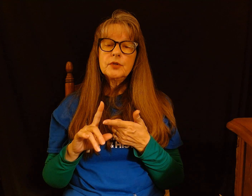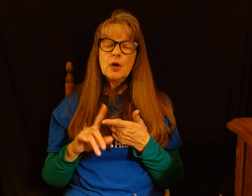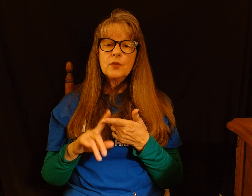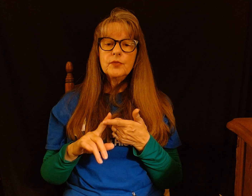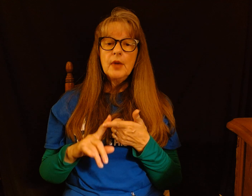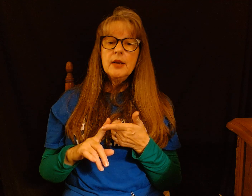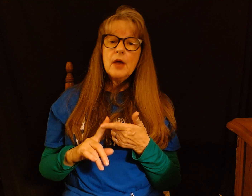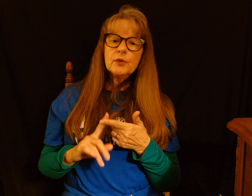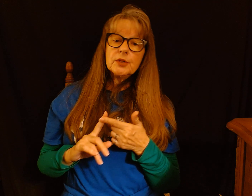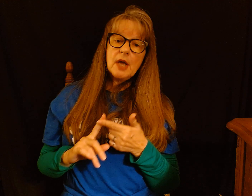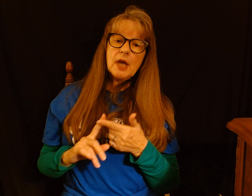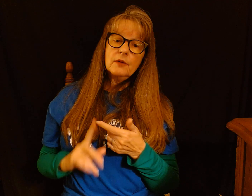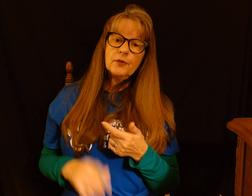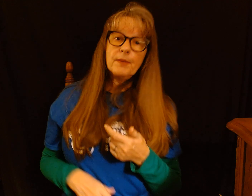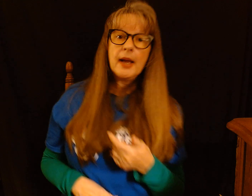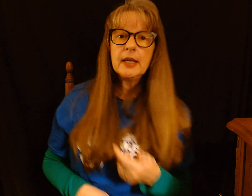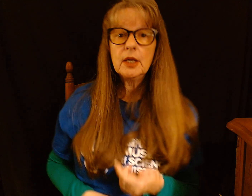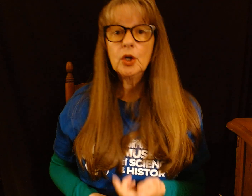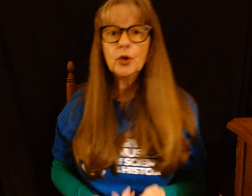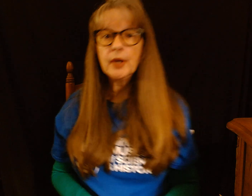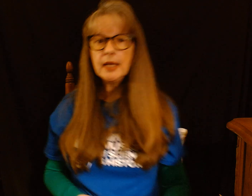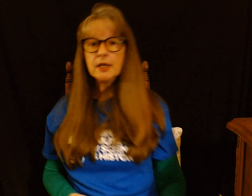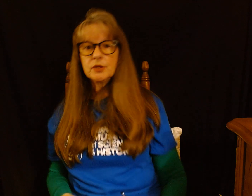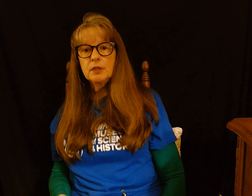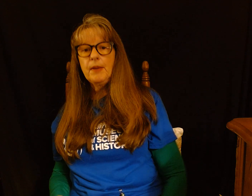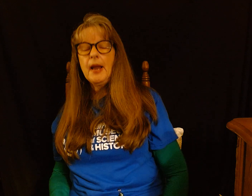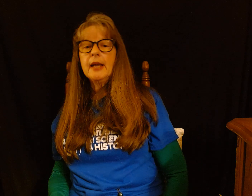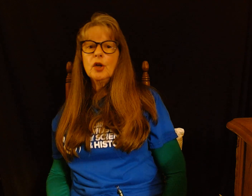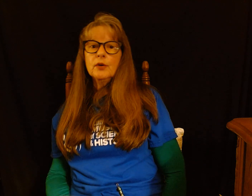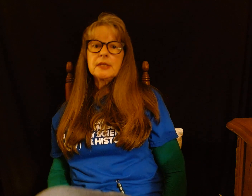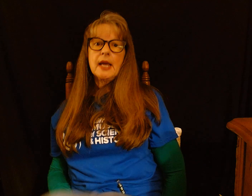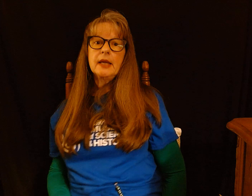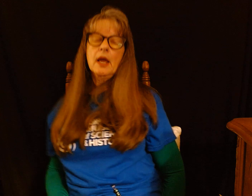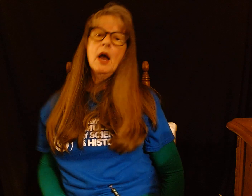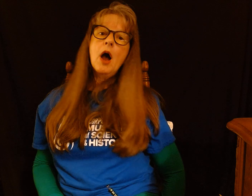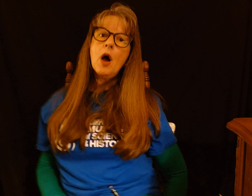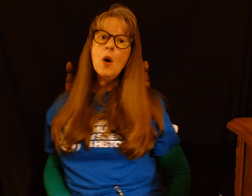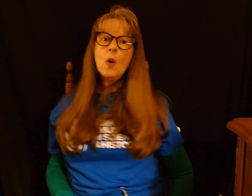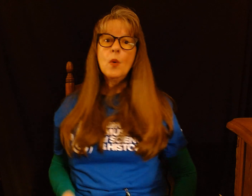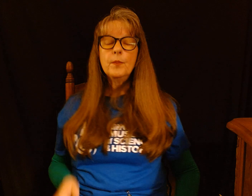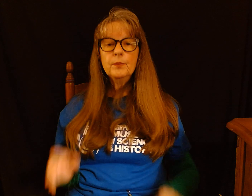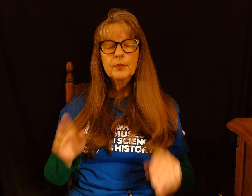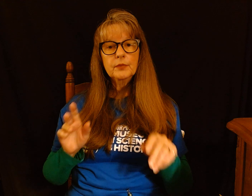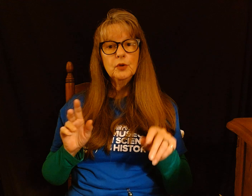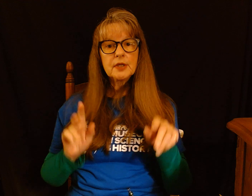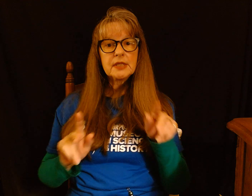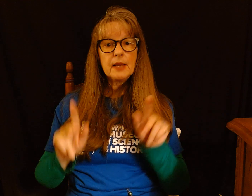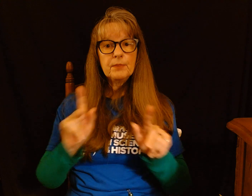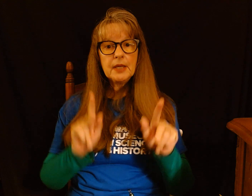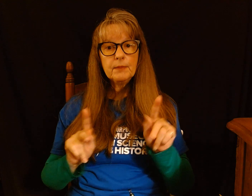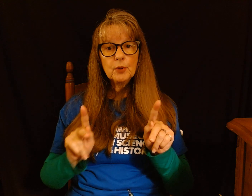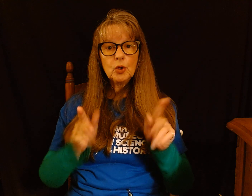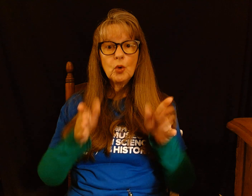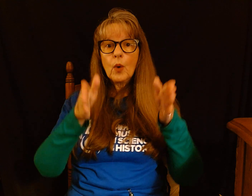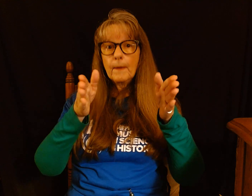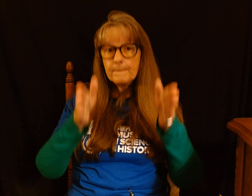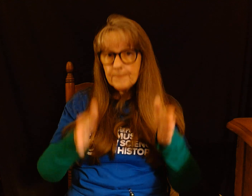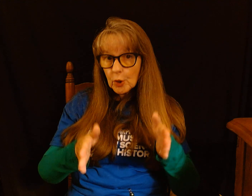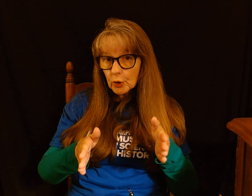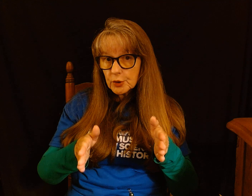So another sign for pioneer is, the pioneer is like, oh, you could say people or a